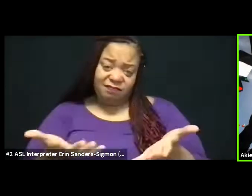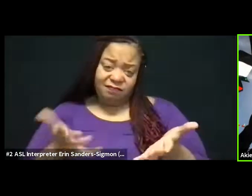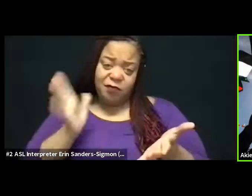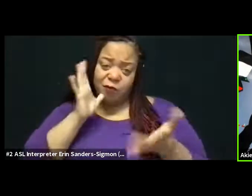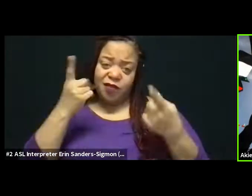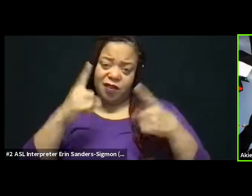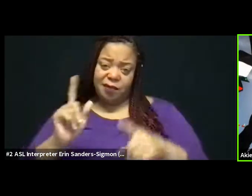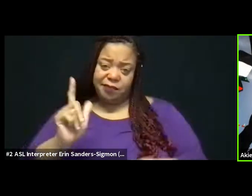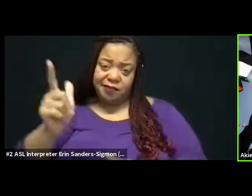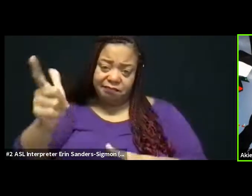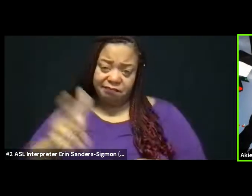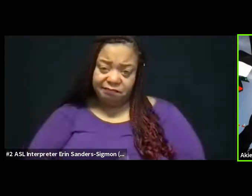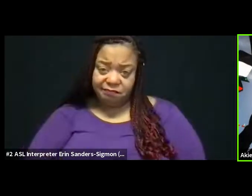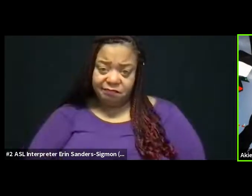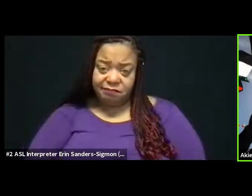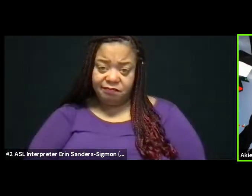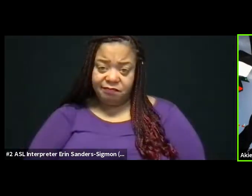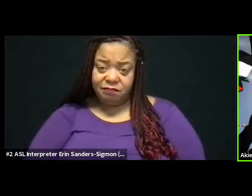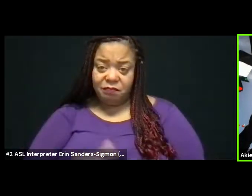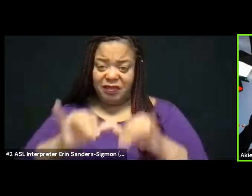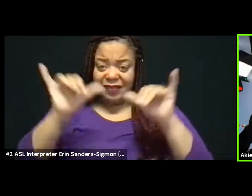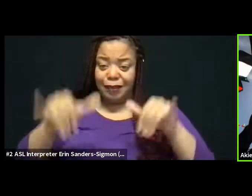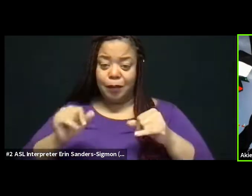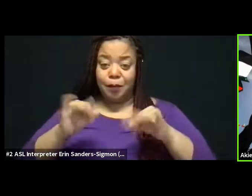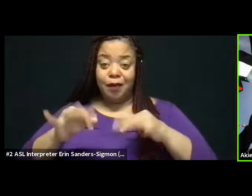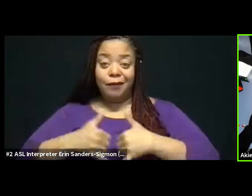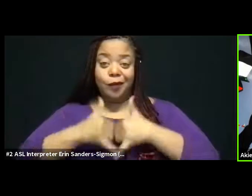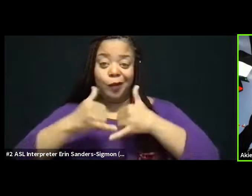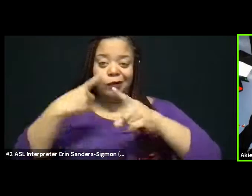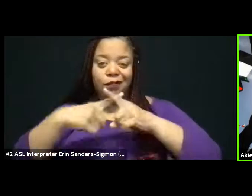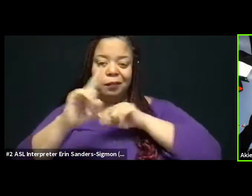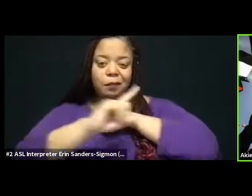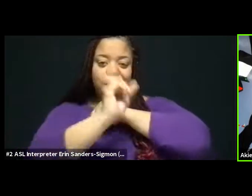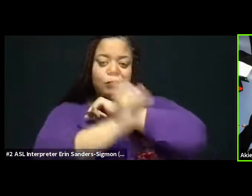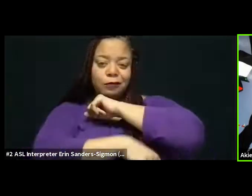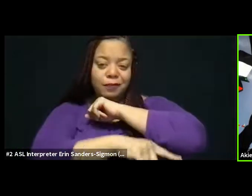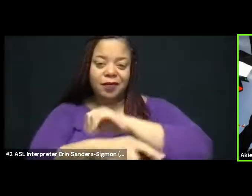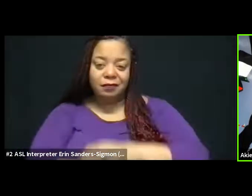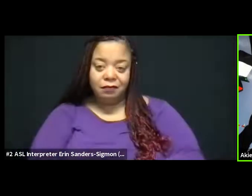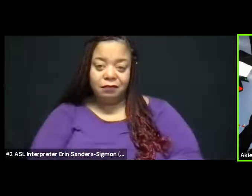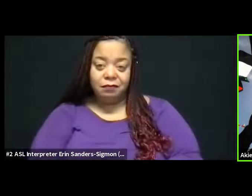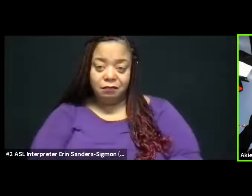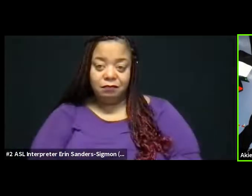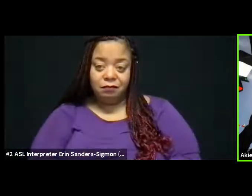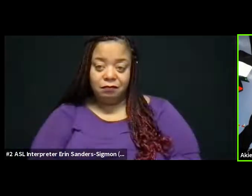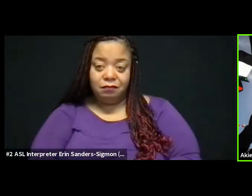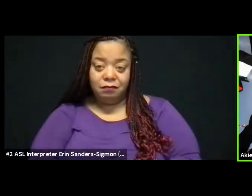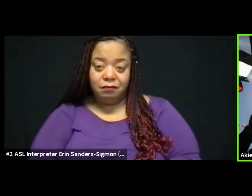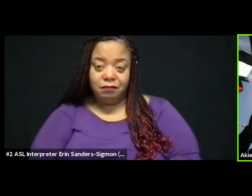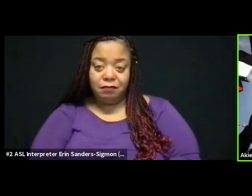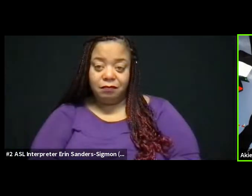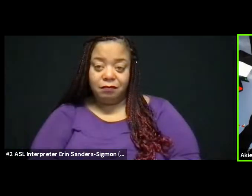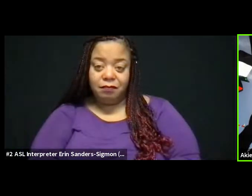participate in this harm. And I think for some of us, we